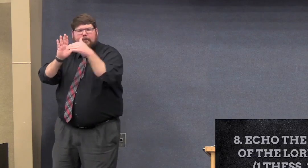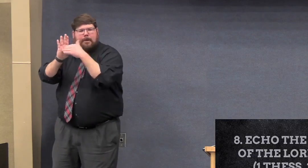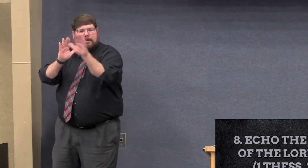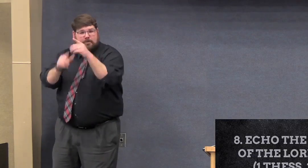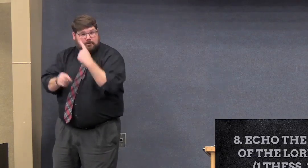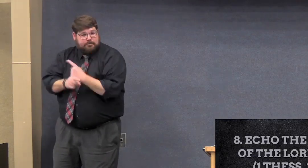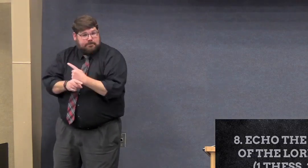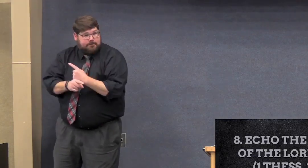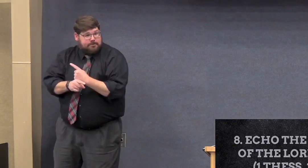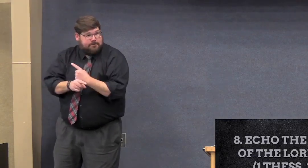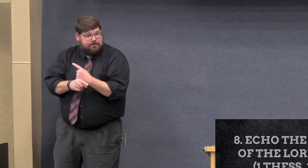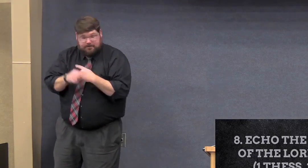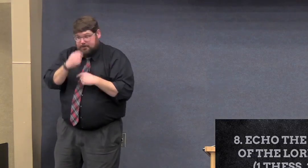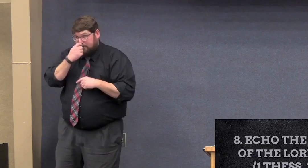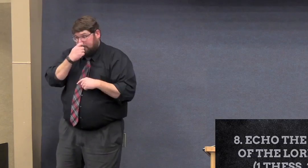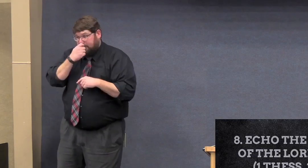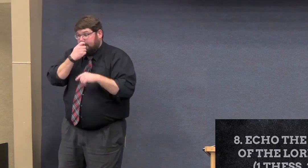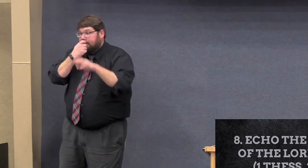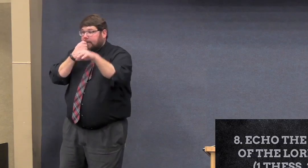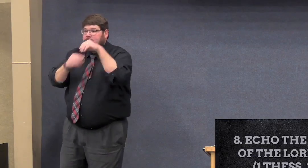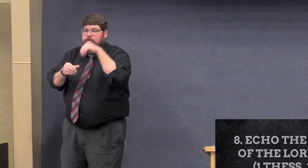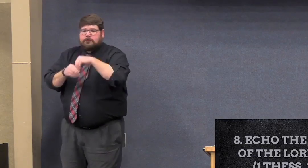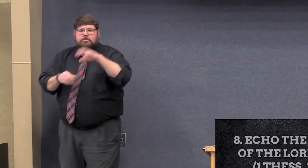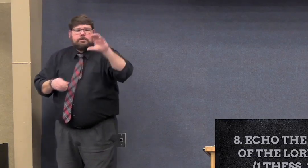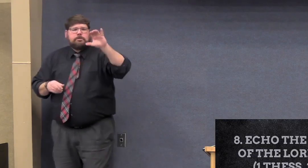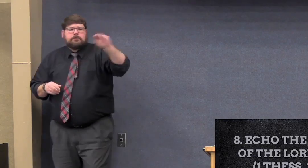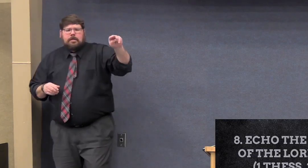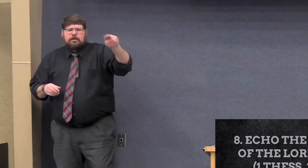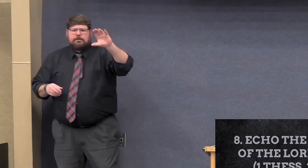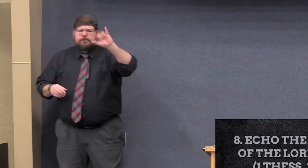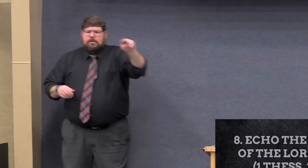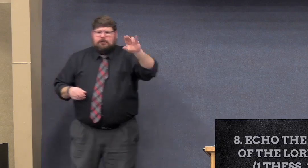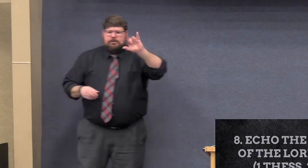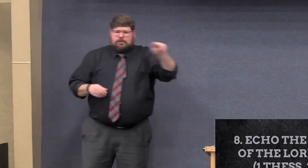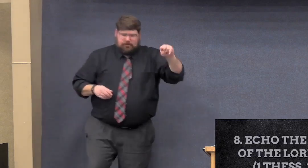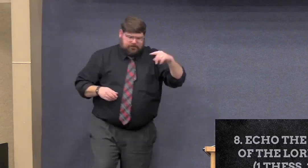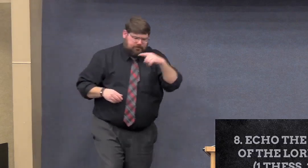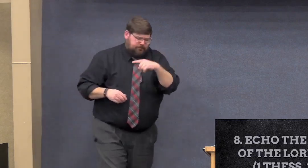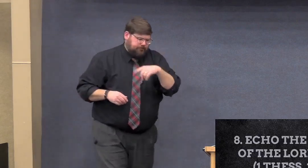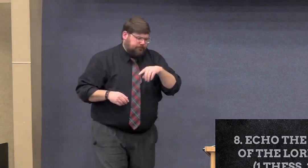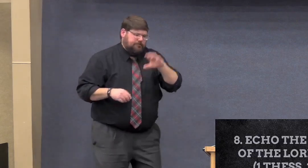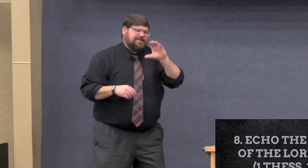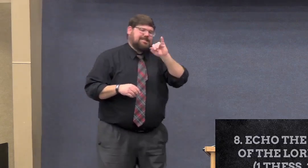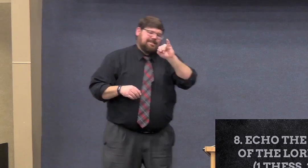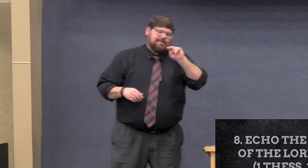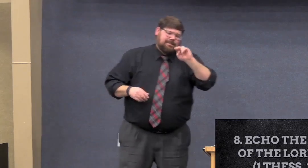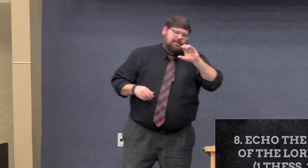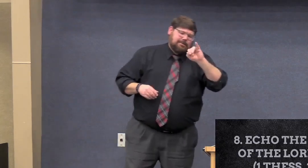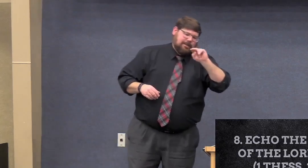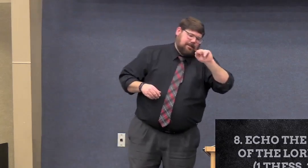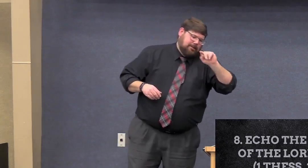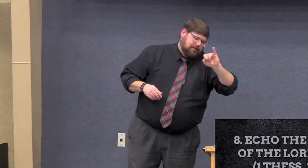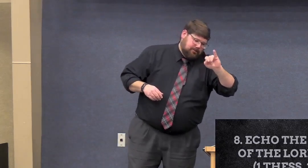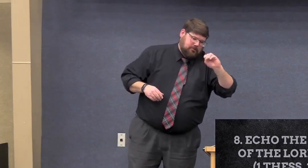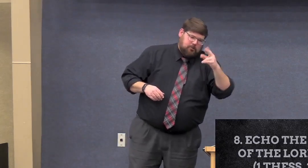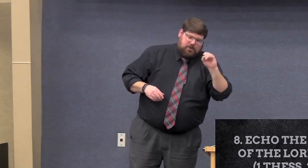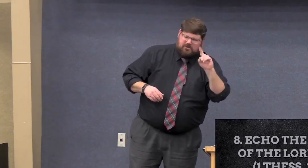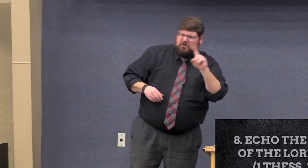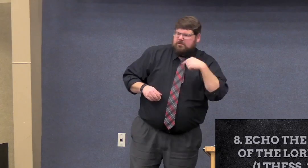sound would reflect outward and bounce against all the walls. In Cincinnati,